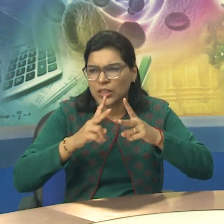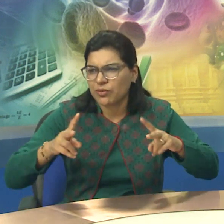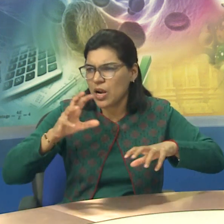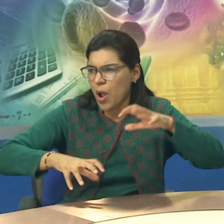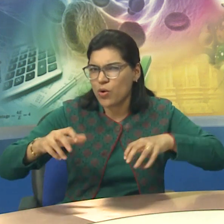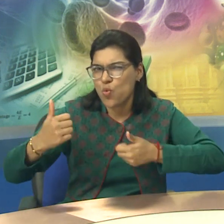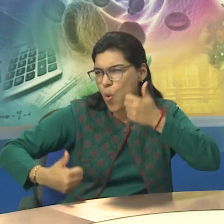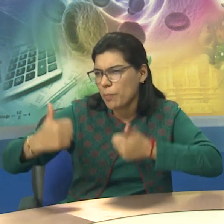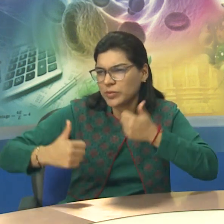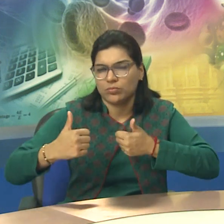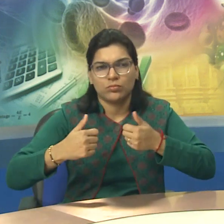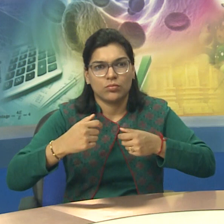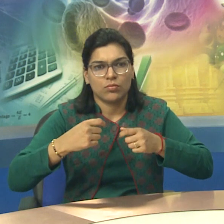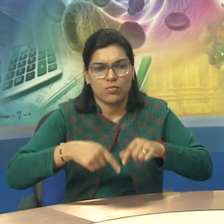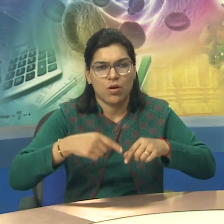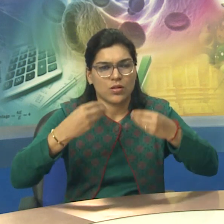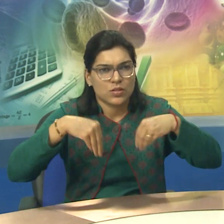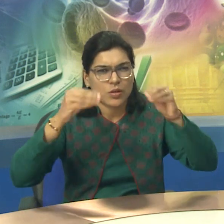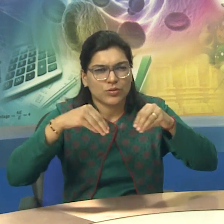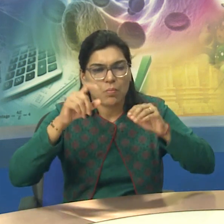means growing.